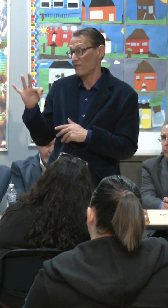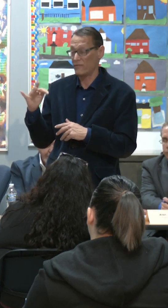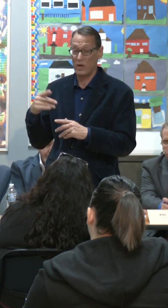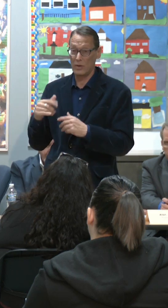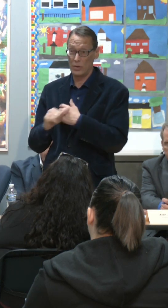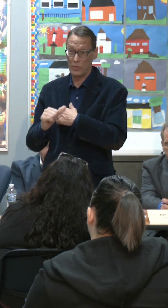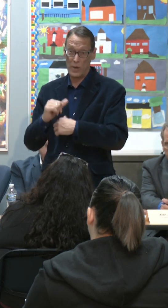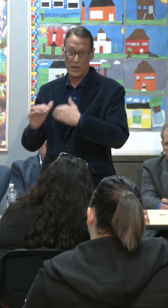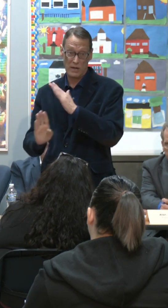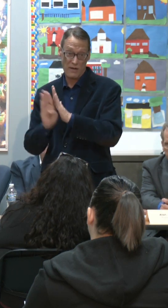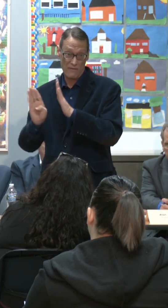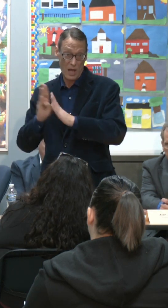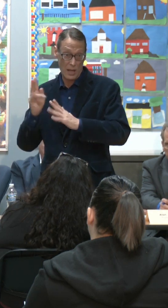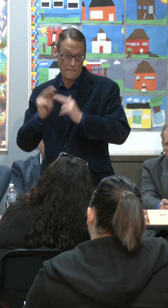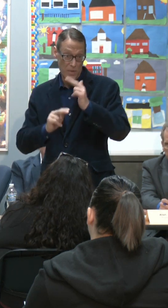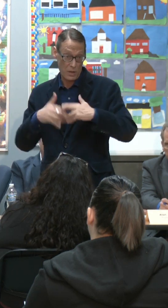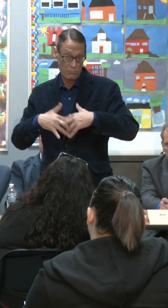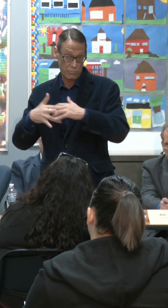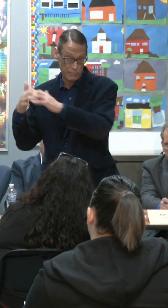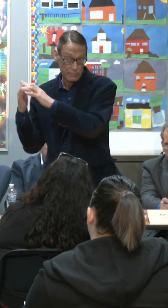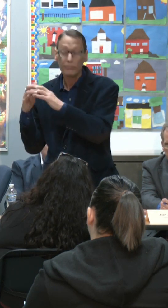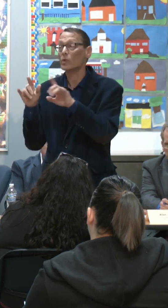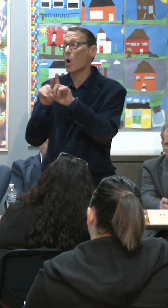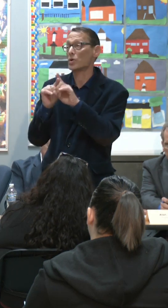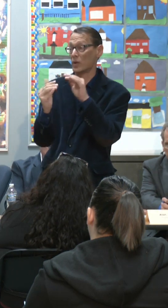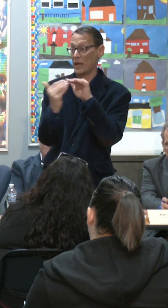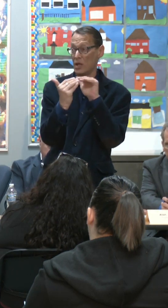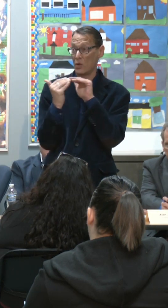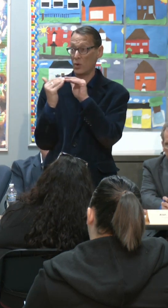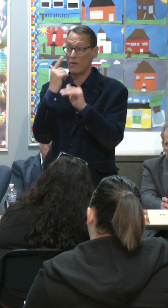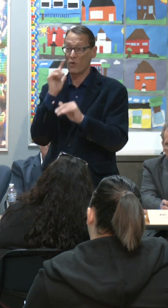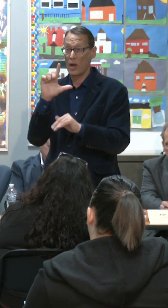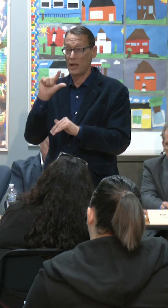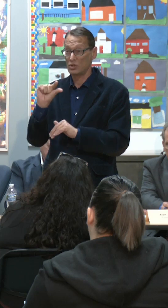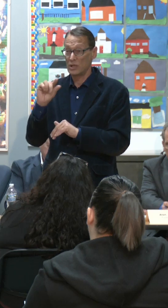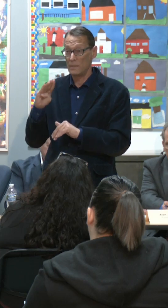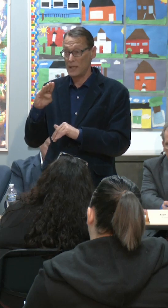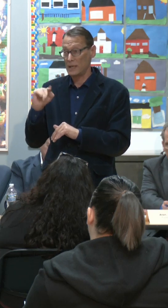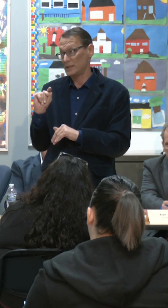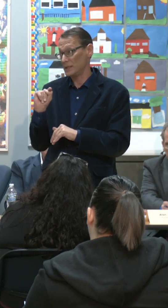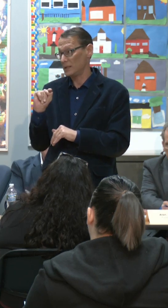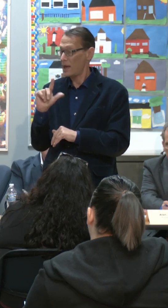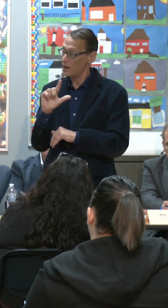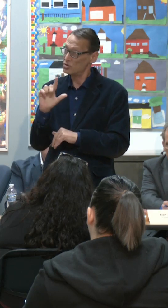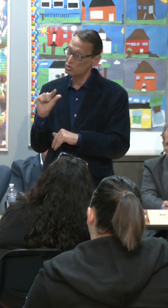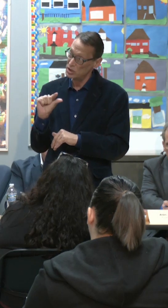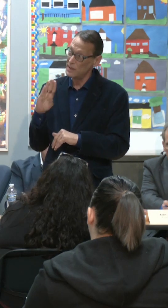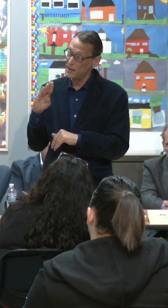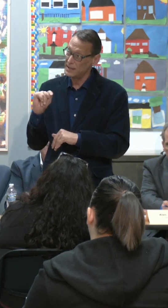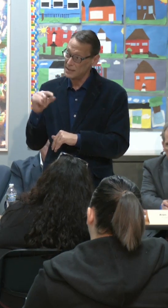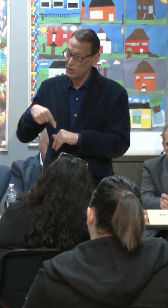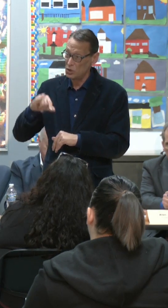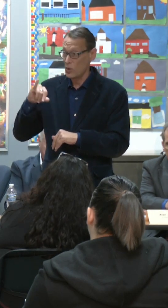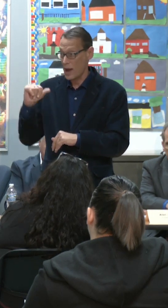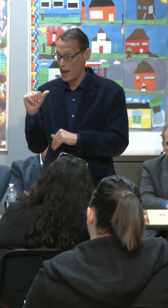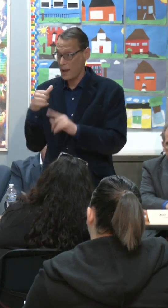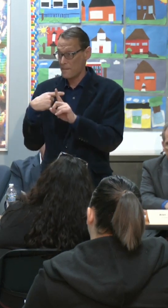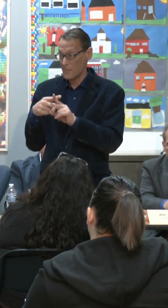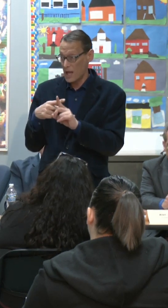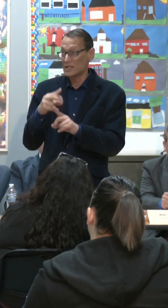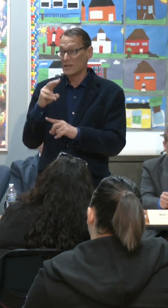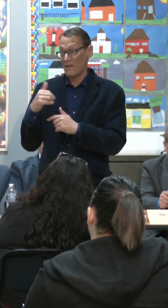doing the day after the election, so back in November. And more than $172 million